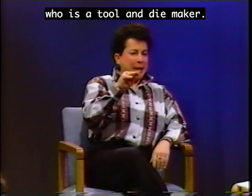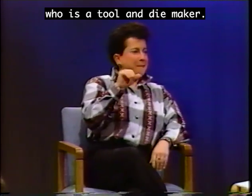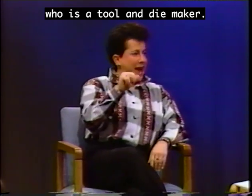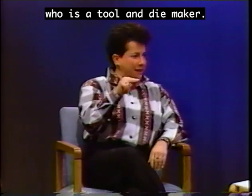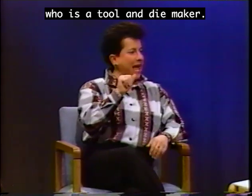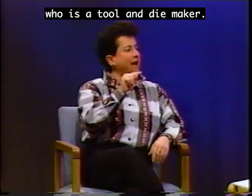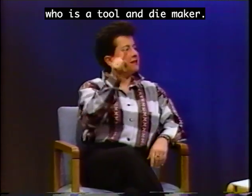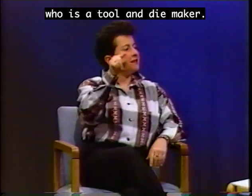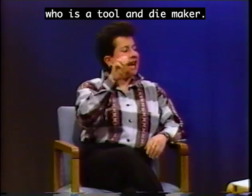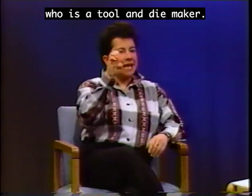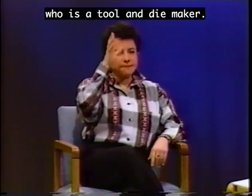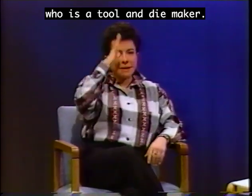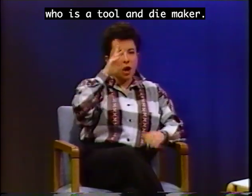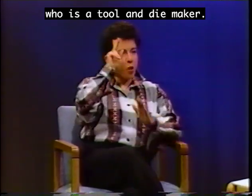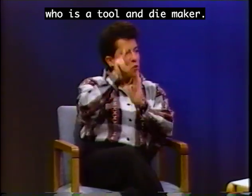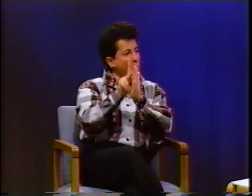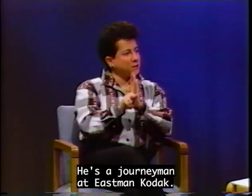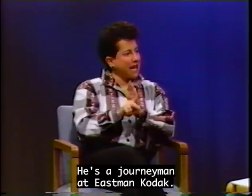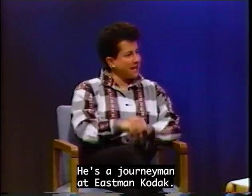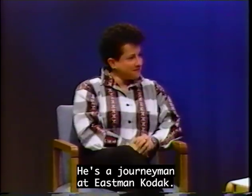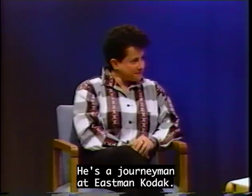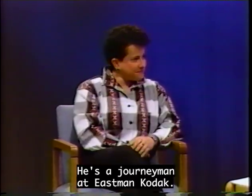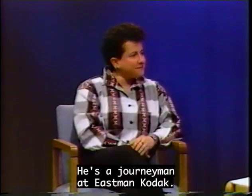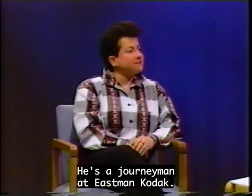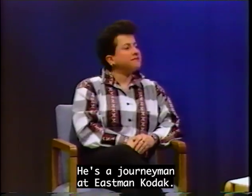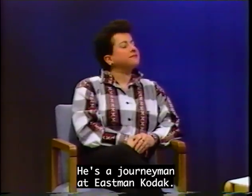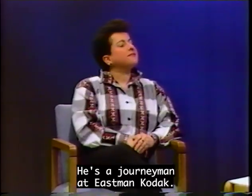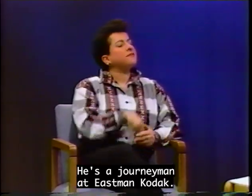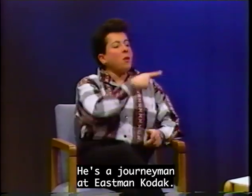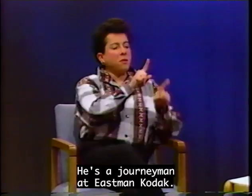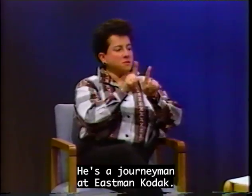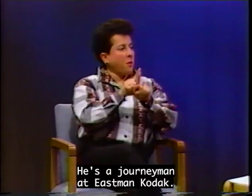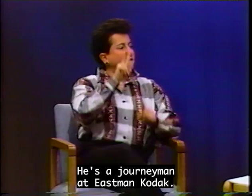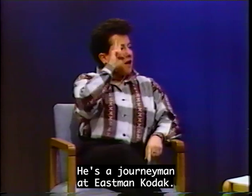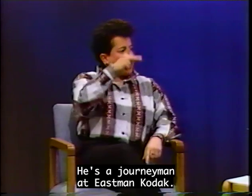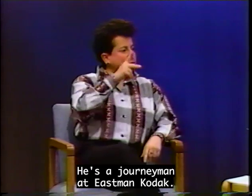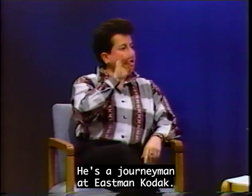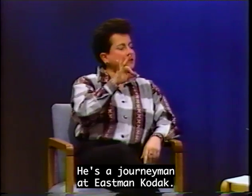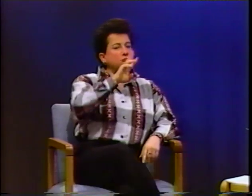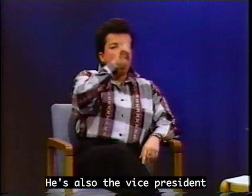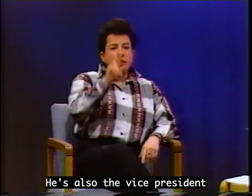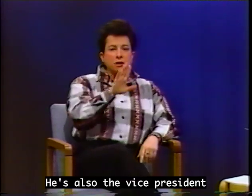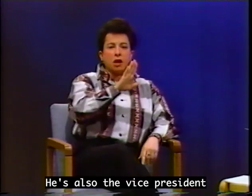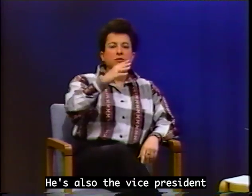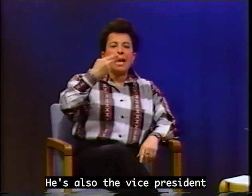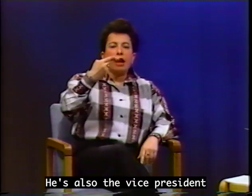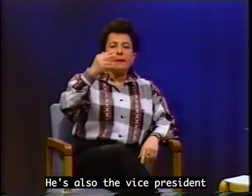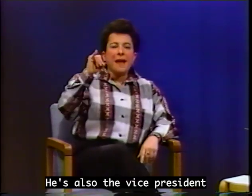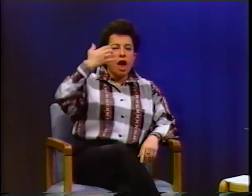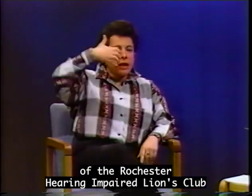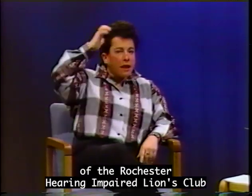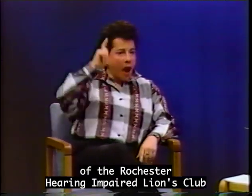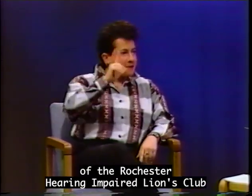maker. He's a journeyman at Eastman Kodak. He's also the vice president of the